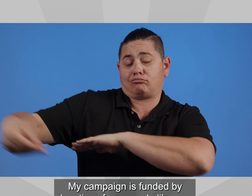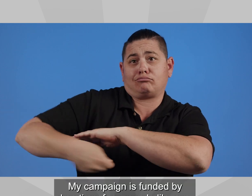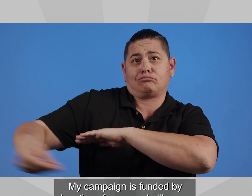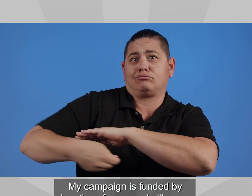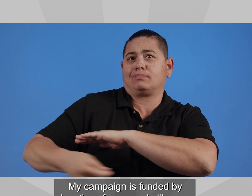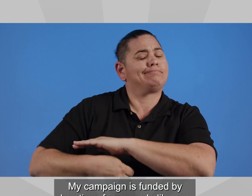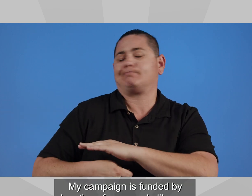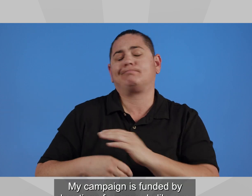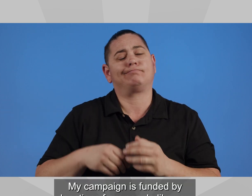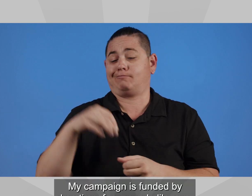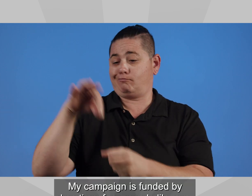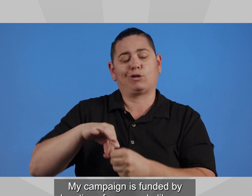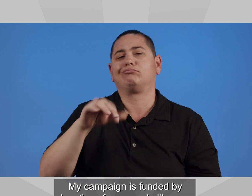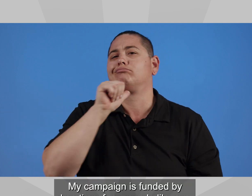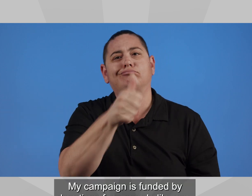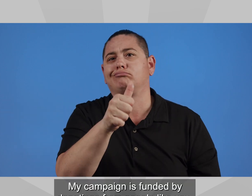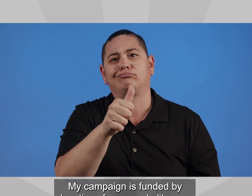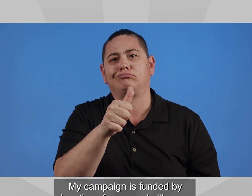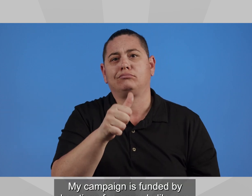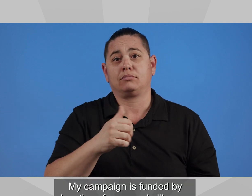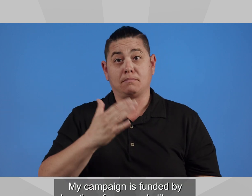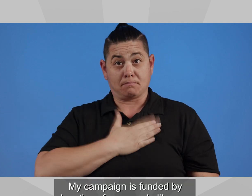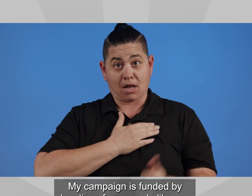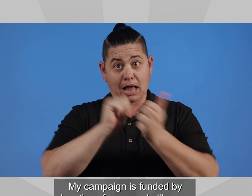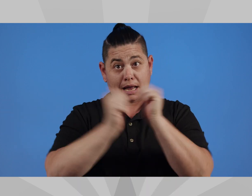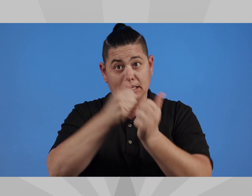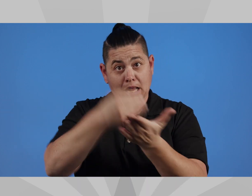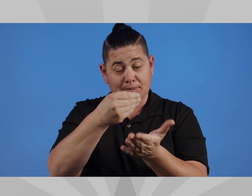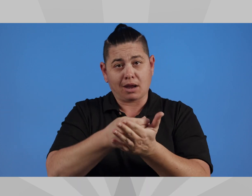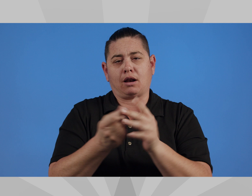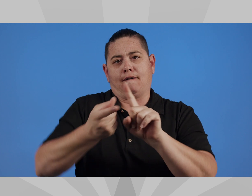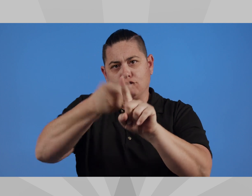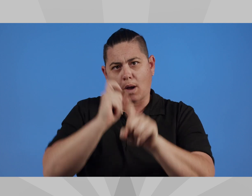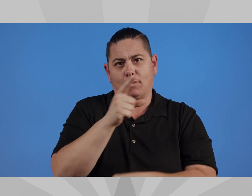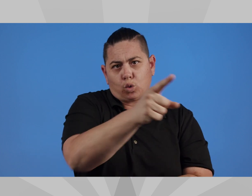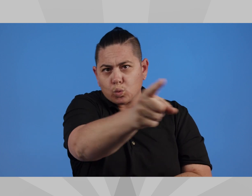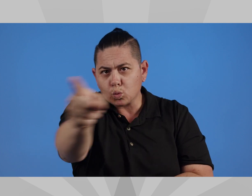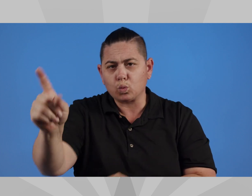My campaign is funded by donations from people like you.